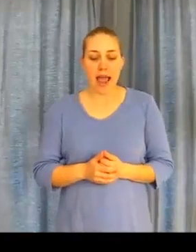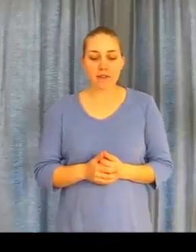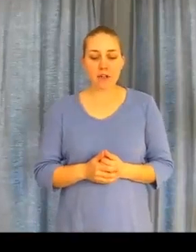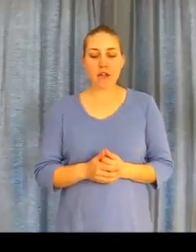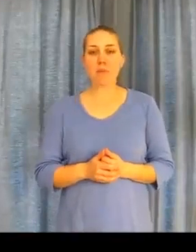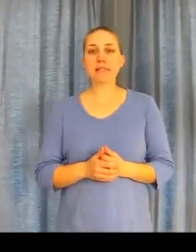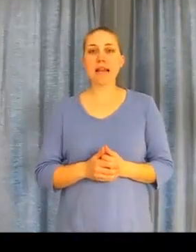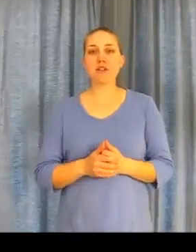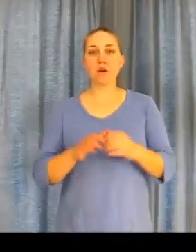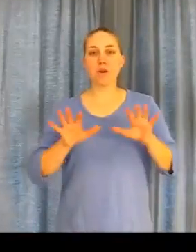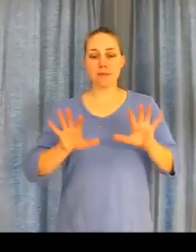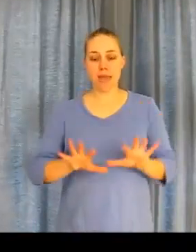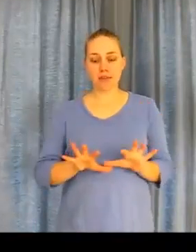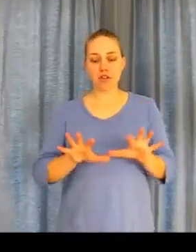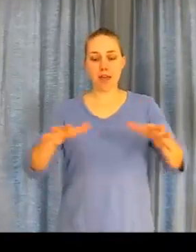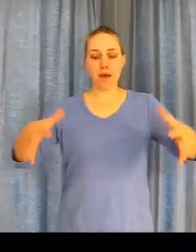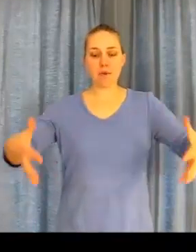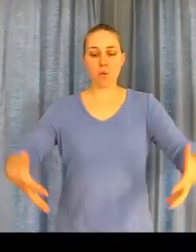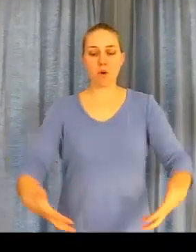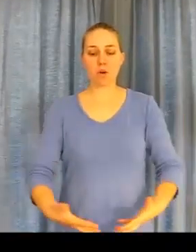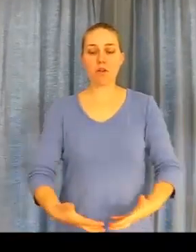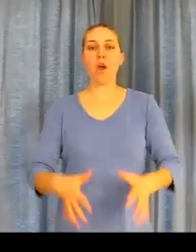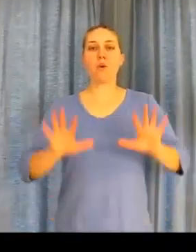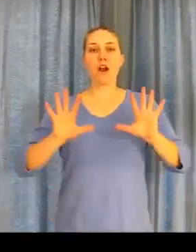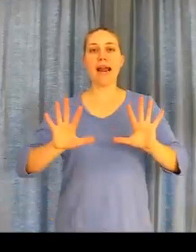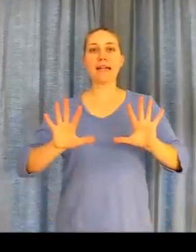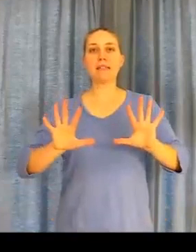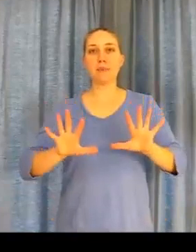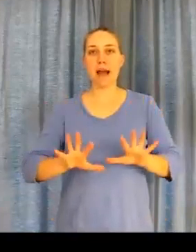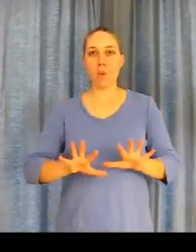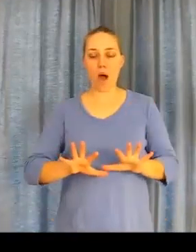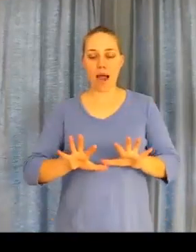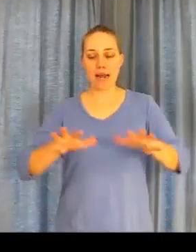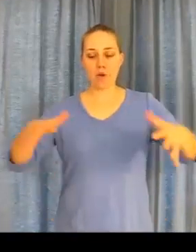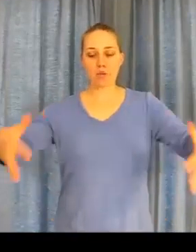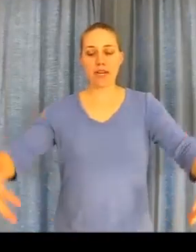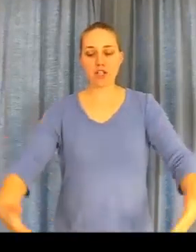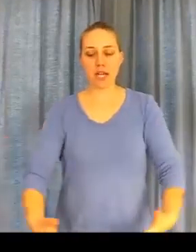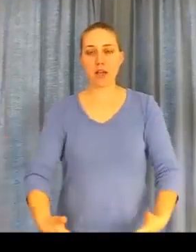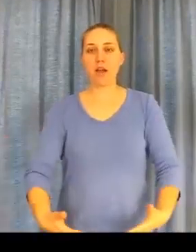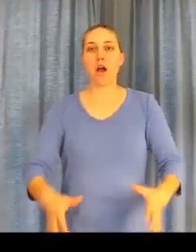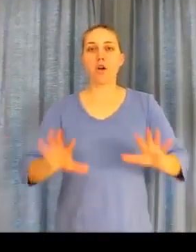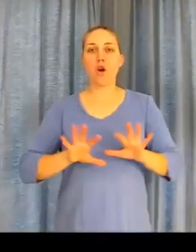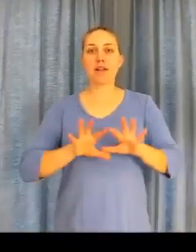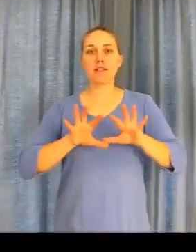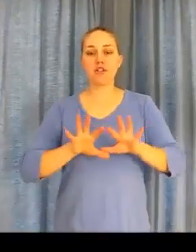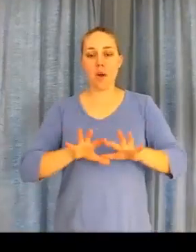for Globalization, we're going to make the shape of the world with our hands spread out wide and reaching across to show